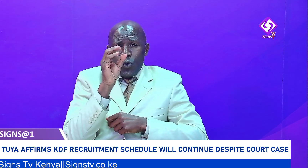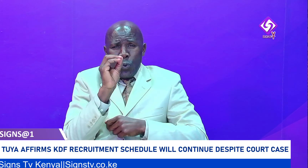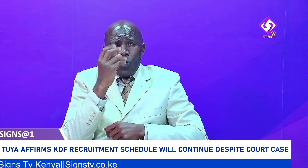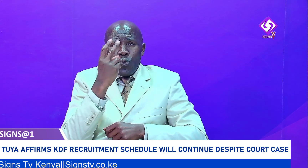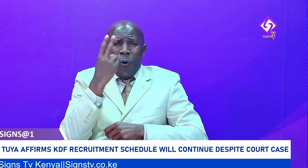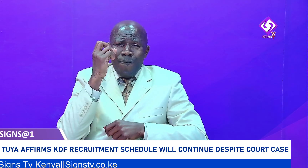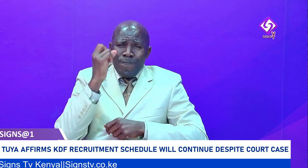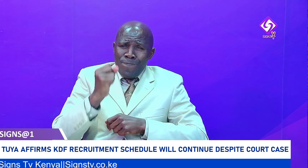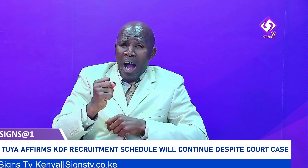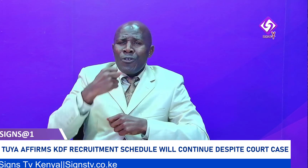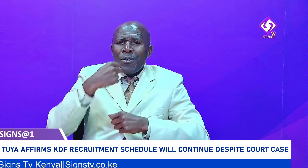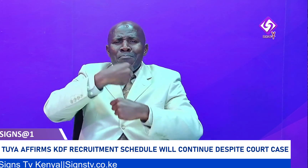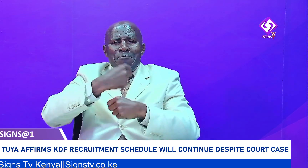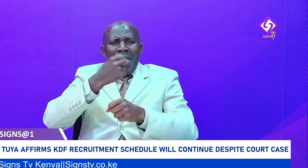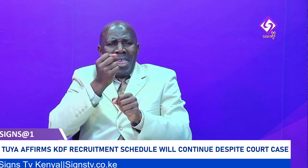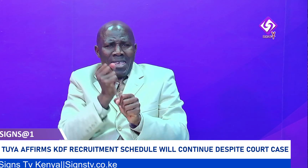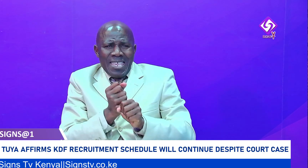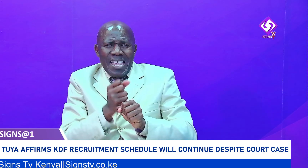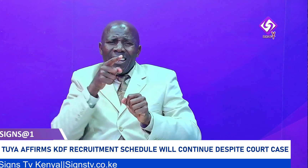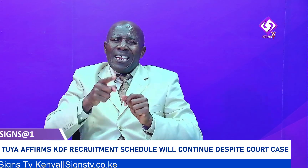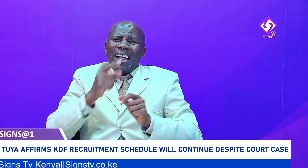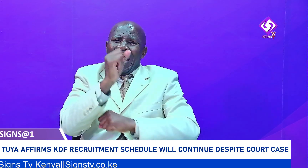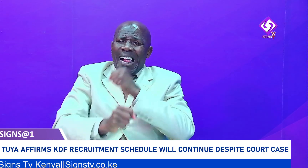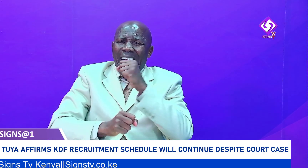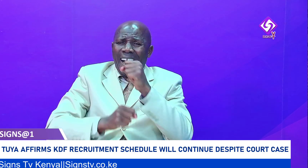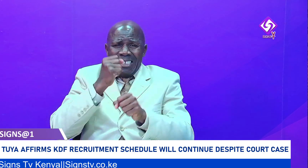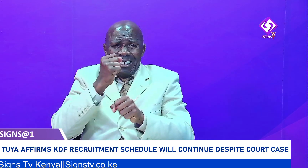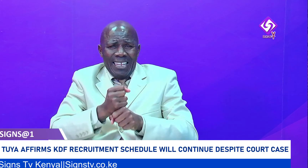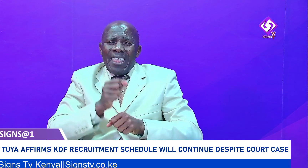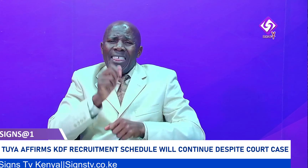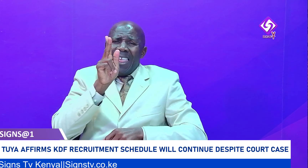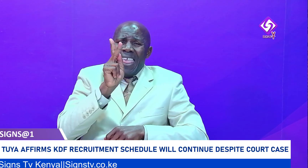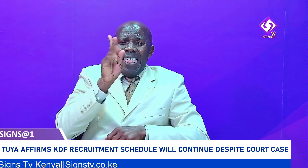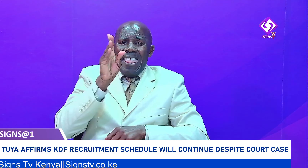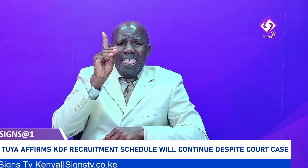2025, marks the annual Kenya Defence Forces Day.